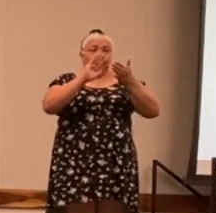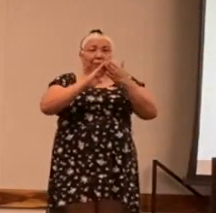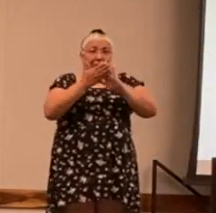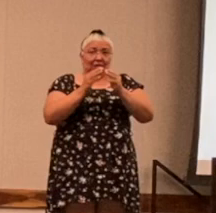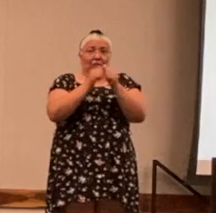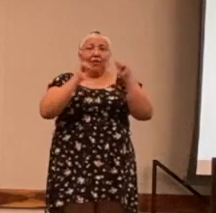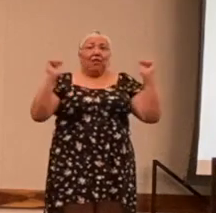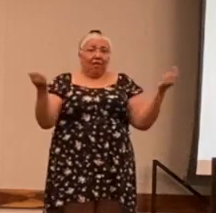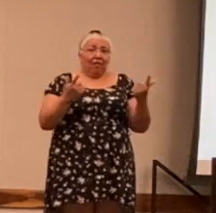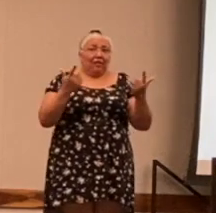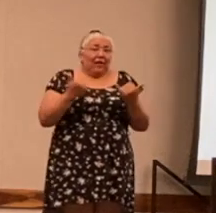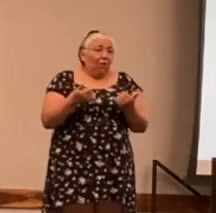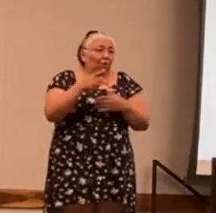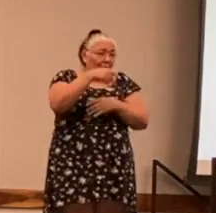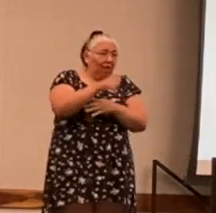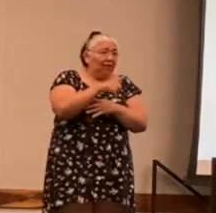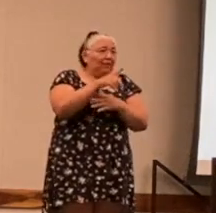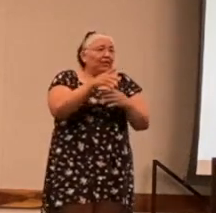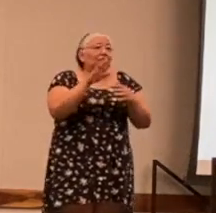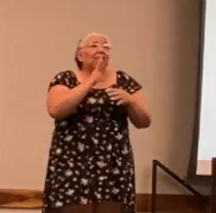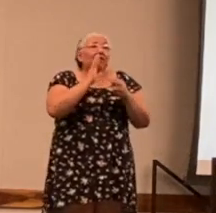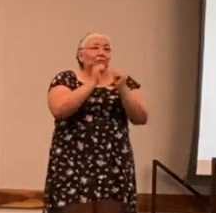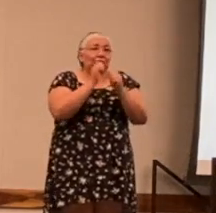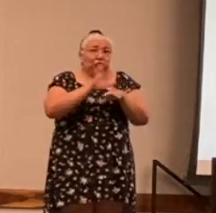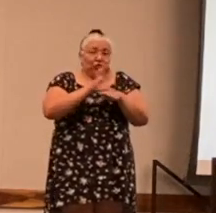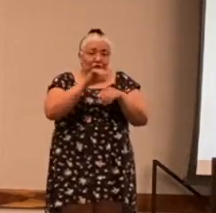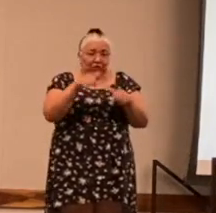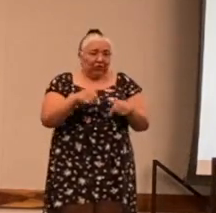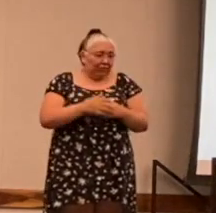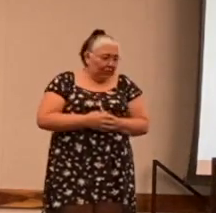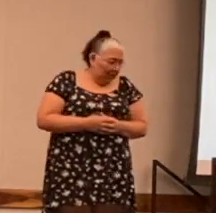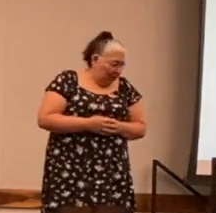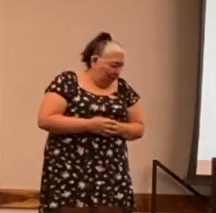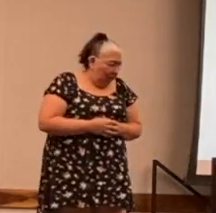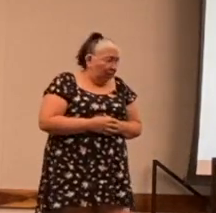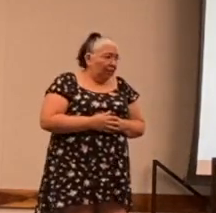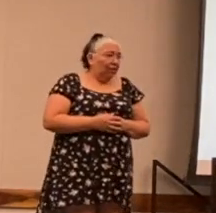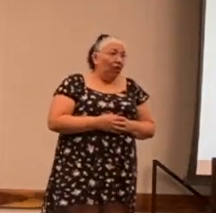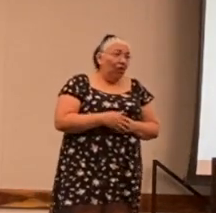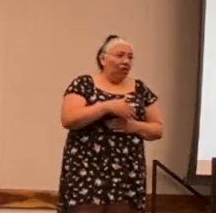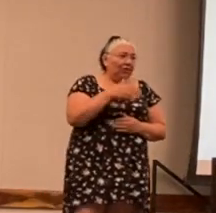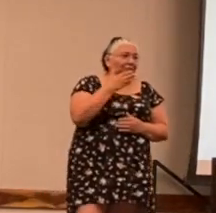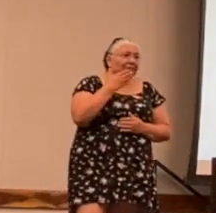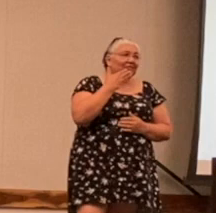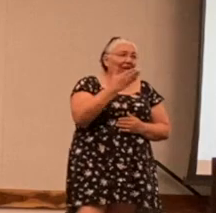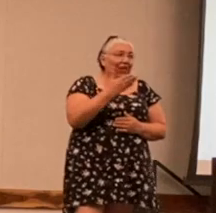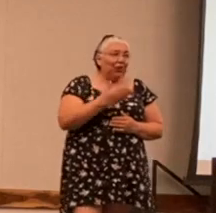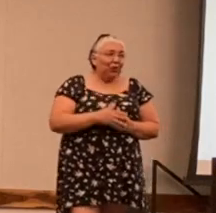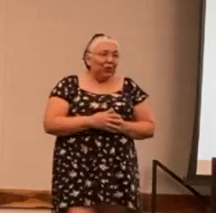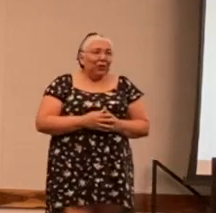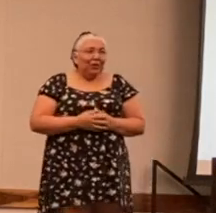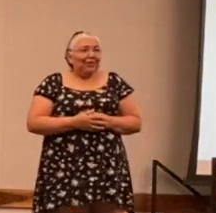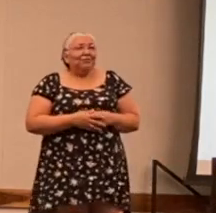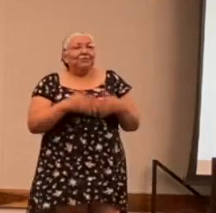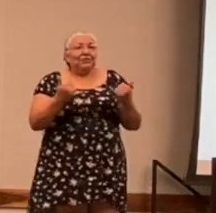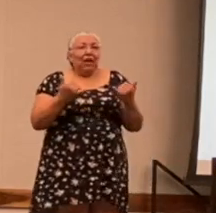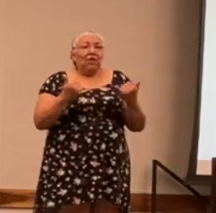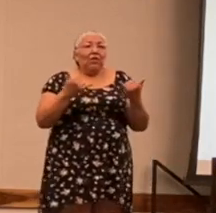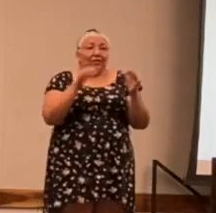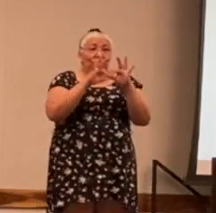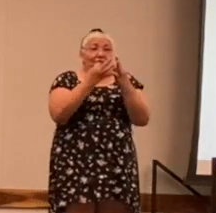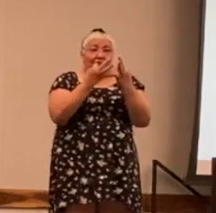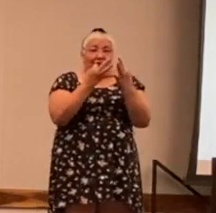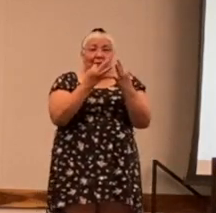is actually talking to the church here. Okay? Now the church is a family, and as the family grows, right? As family